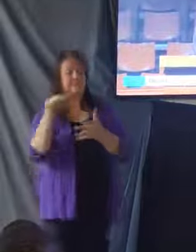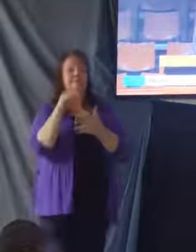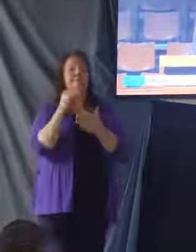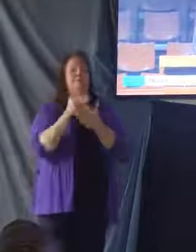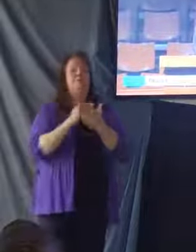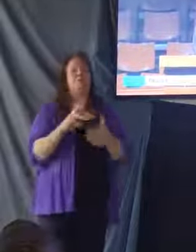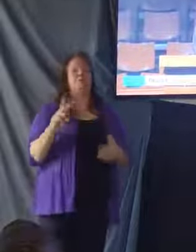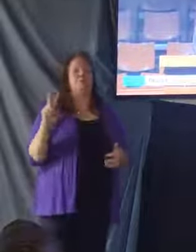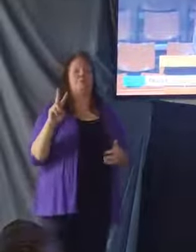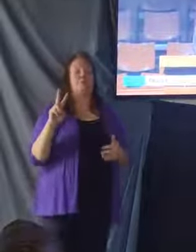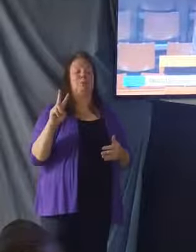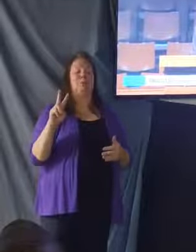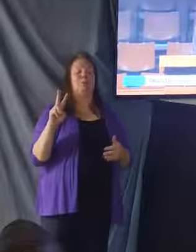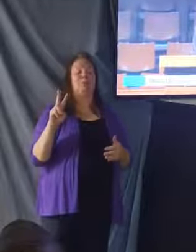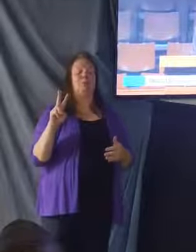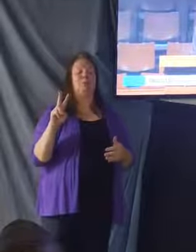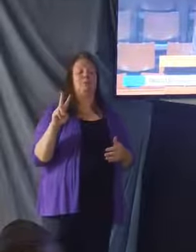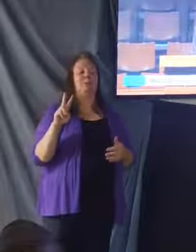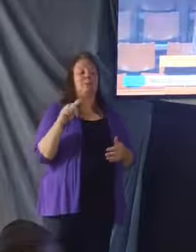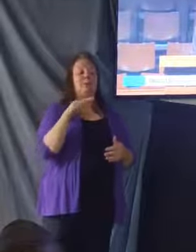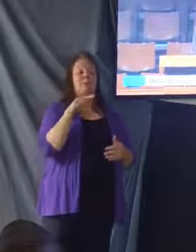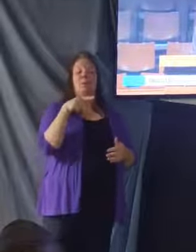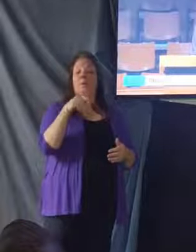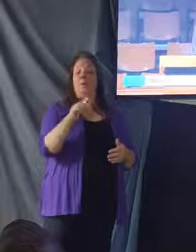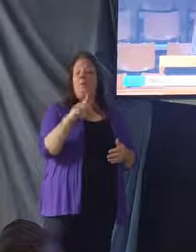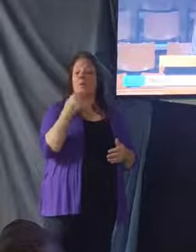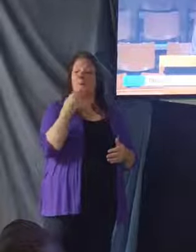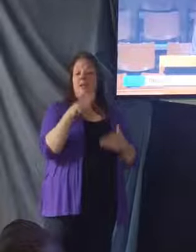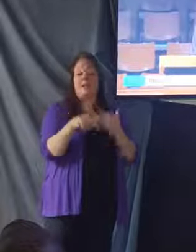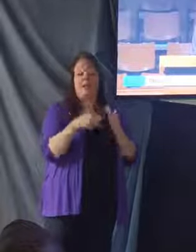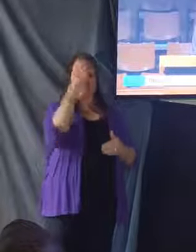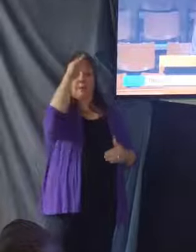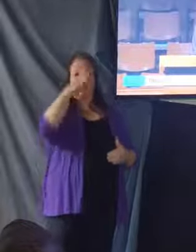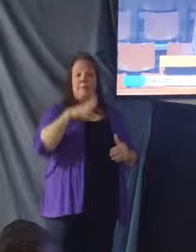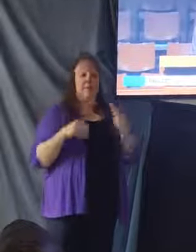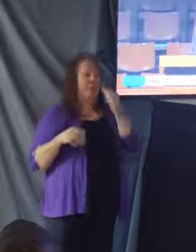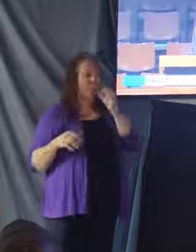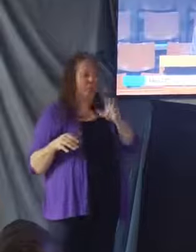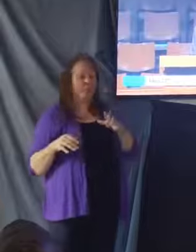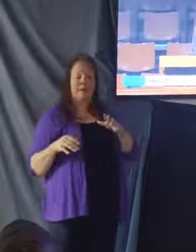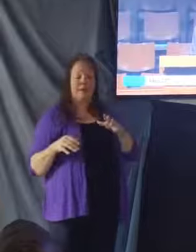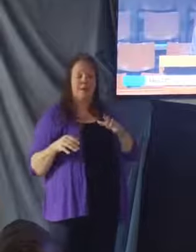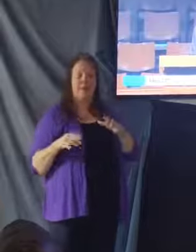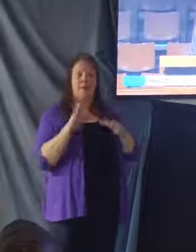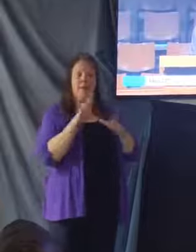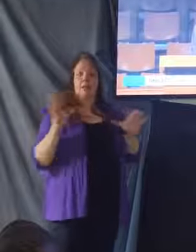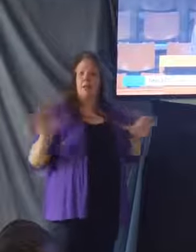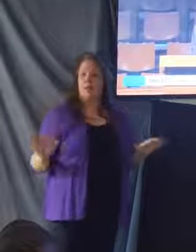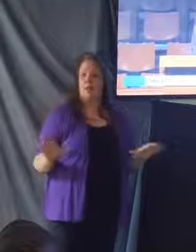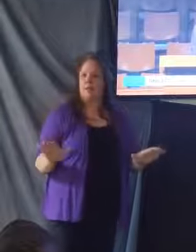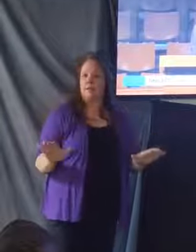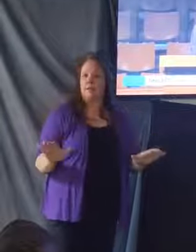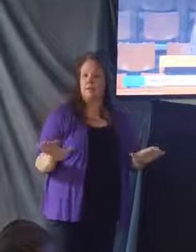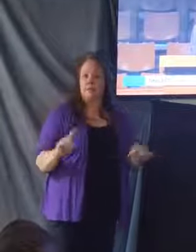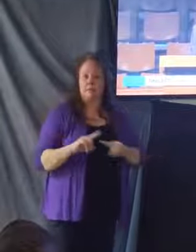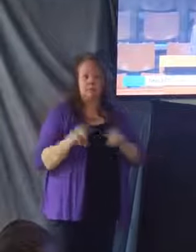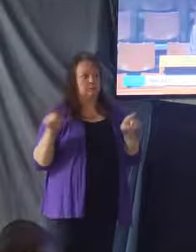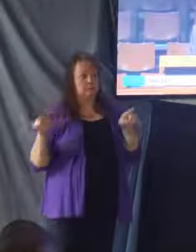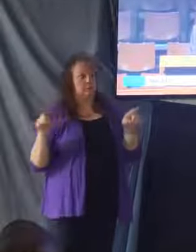2. What he said about men, women, their conduct, their